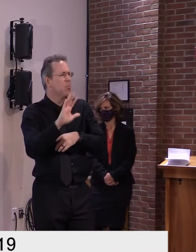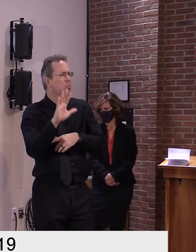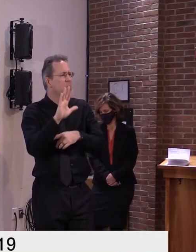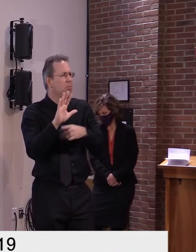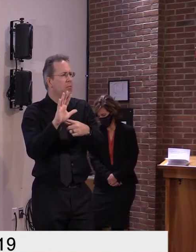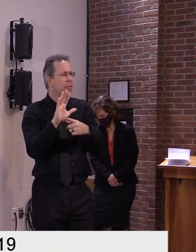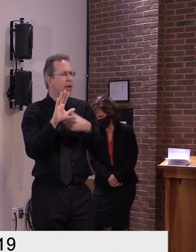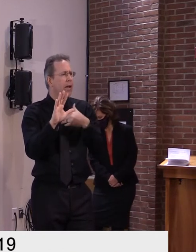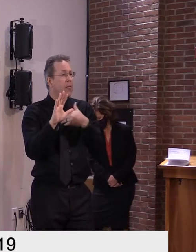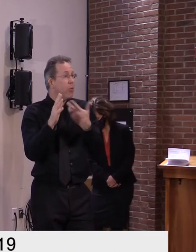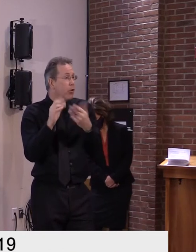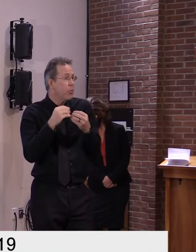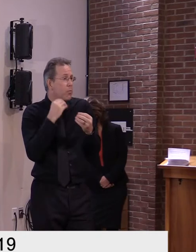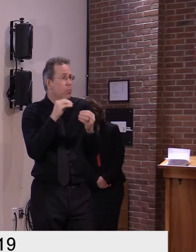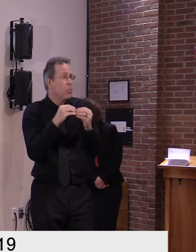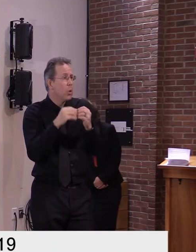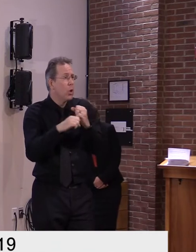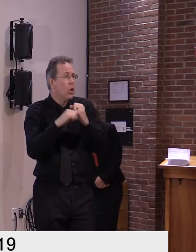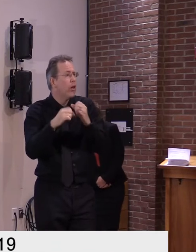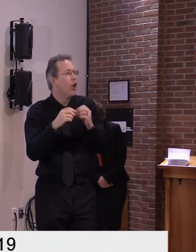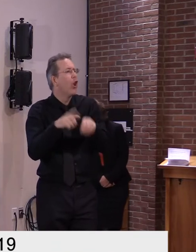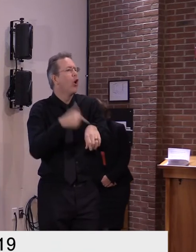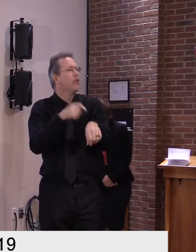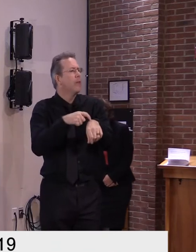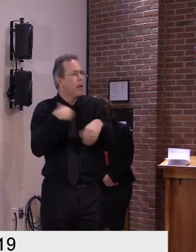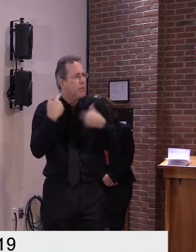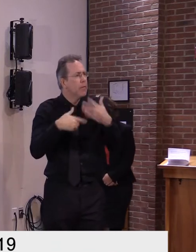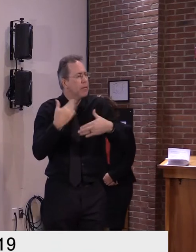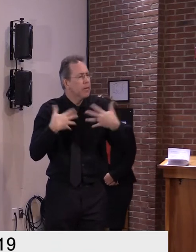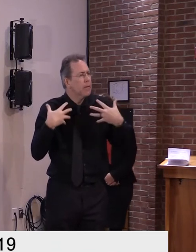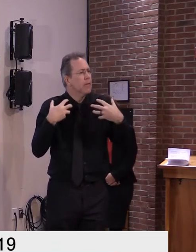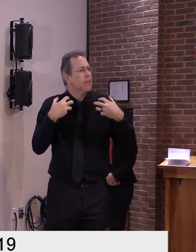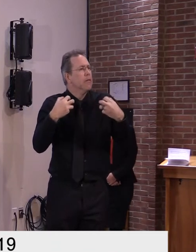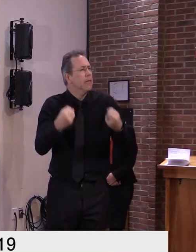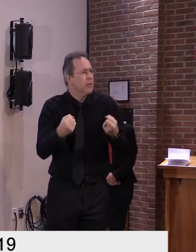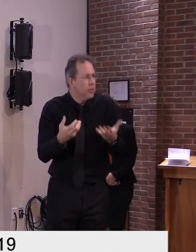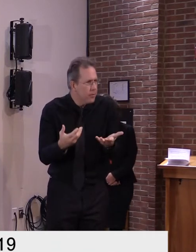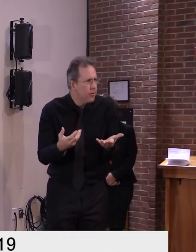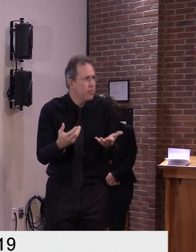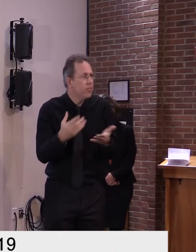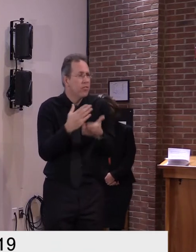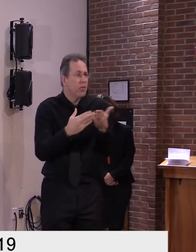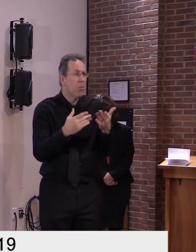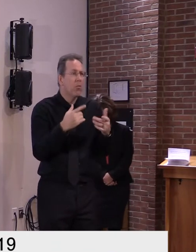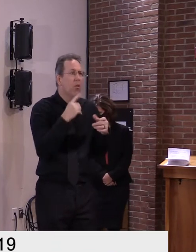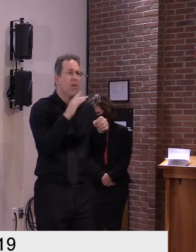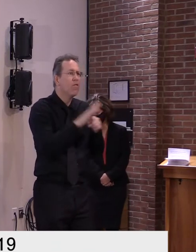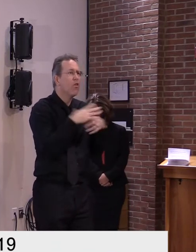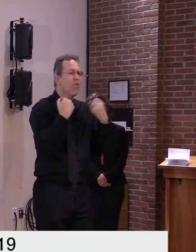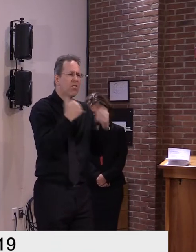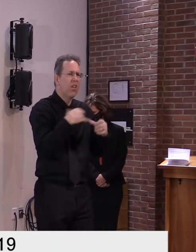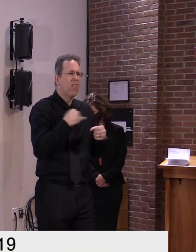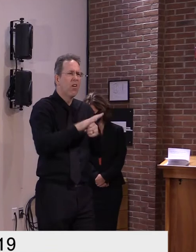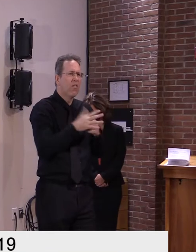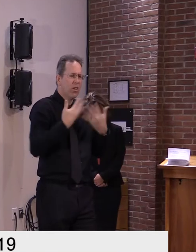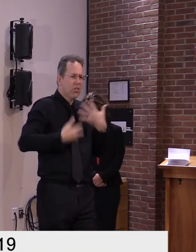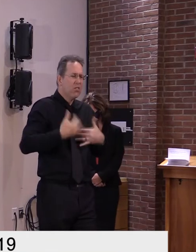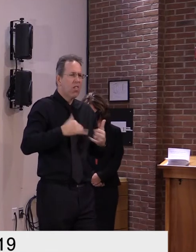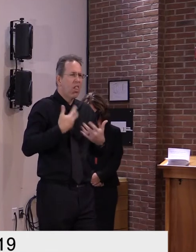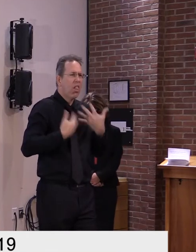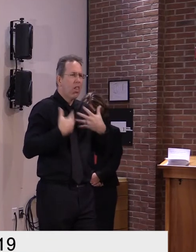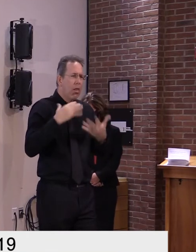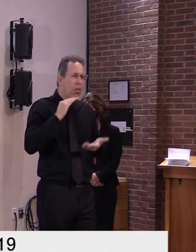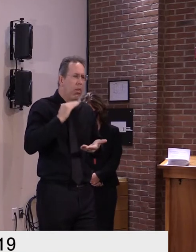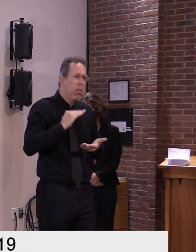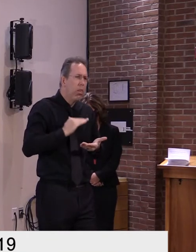symptoms, so they never truly feel they recovered. And those symptoms can be similar to what we